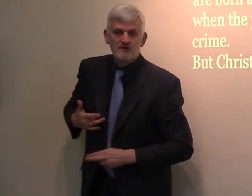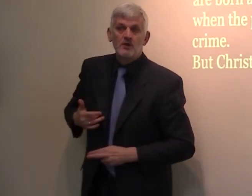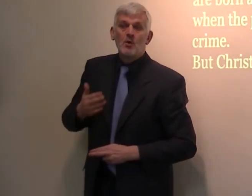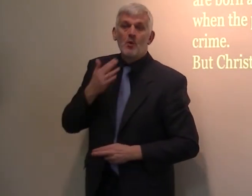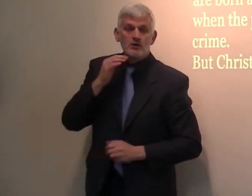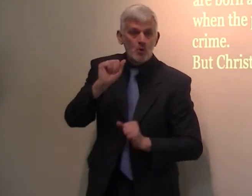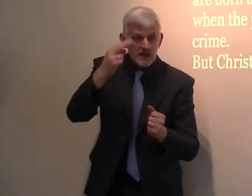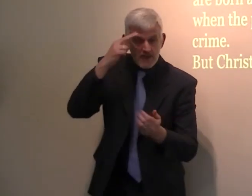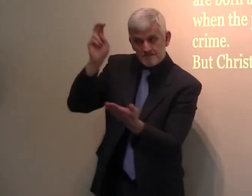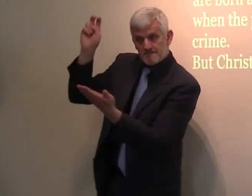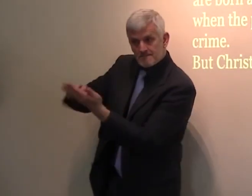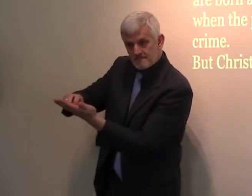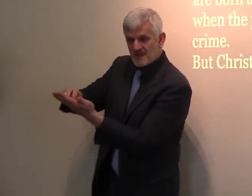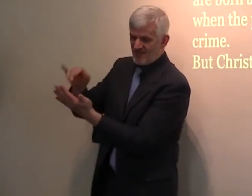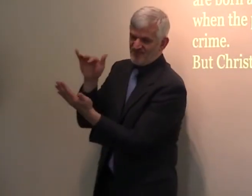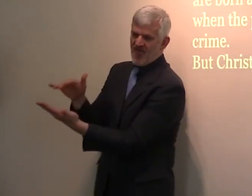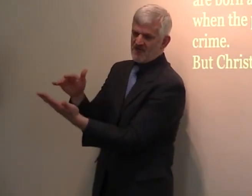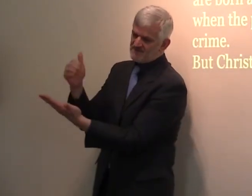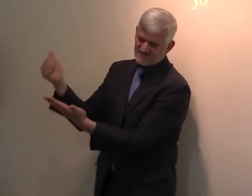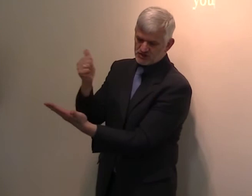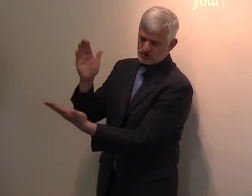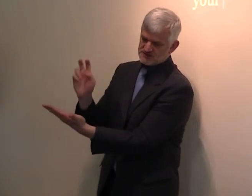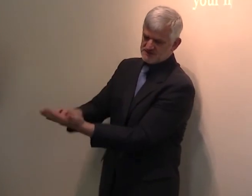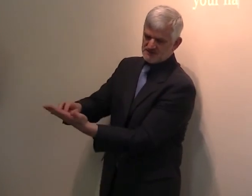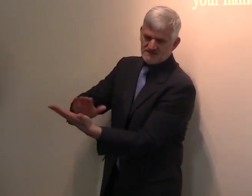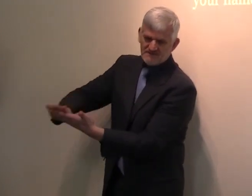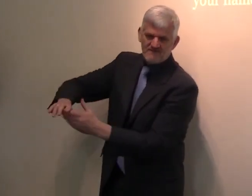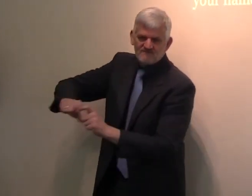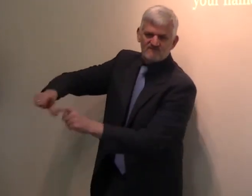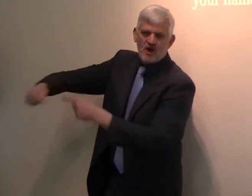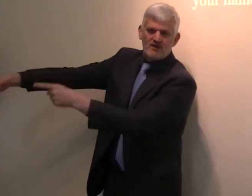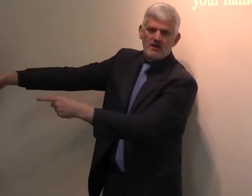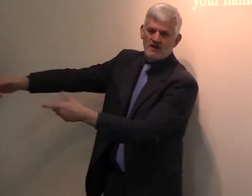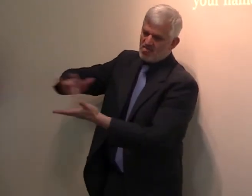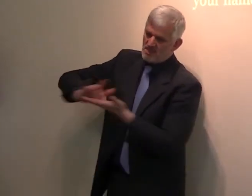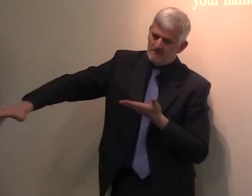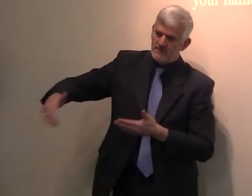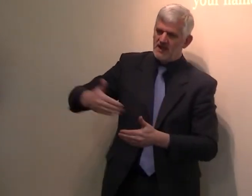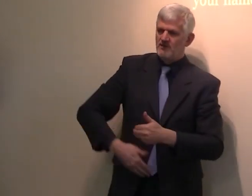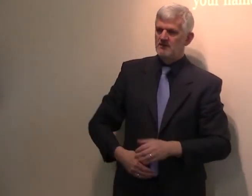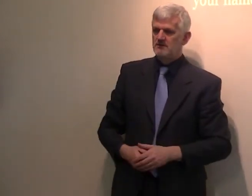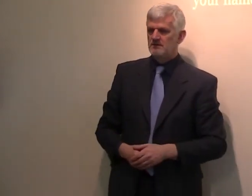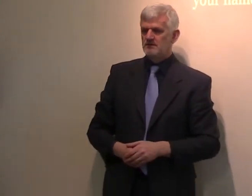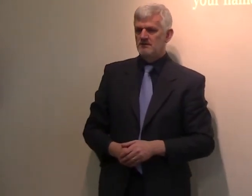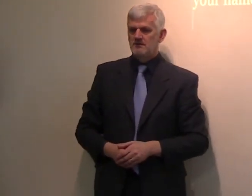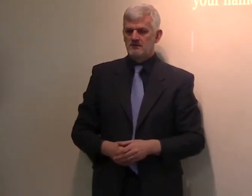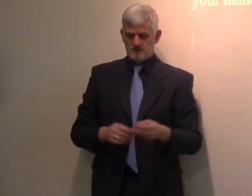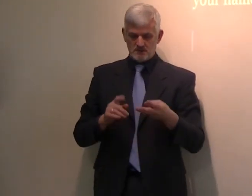of salvation, not losing salvation. And the last one, I will confess his name before my Father. So the